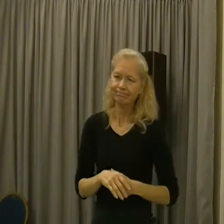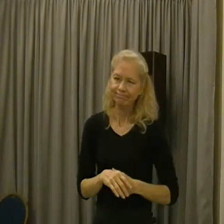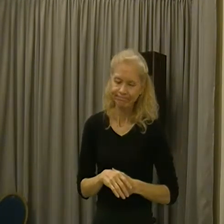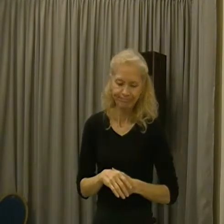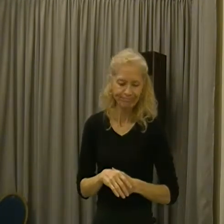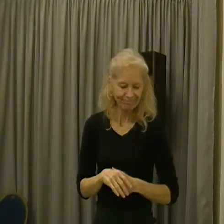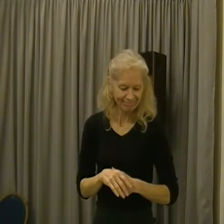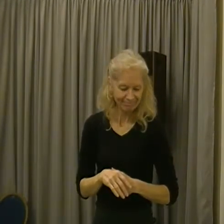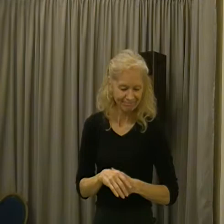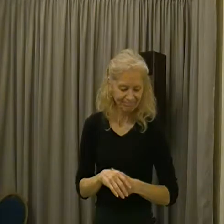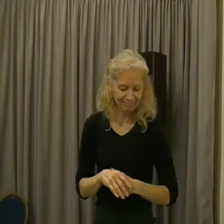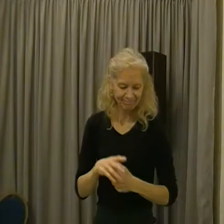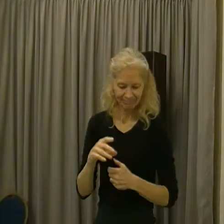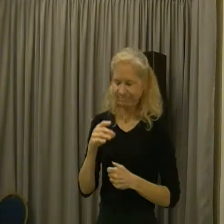in Jeremiah 9,